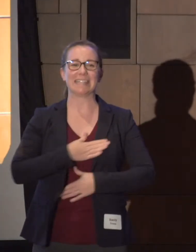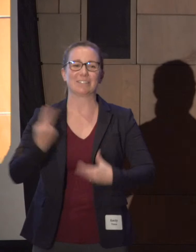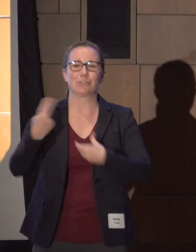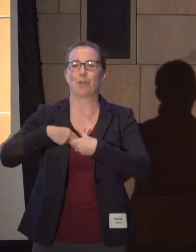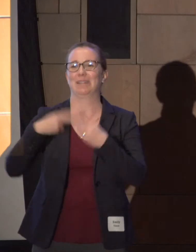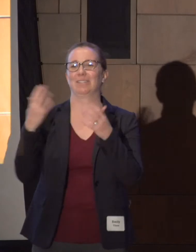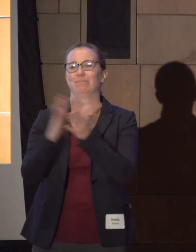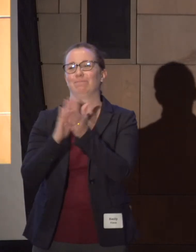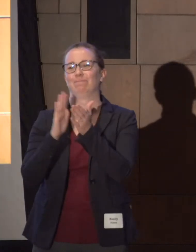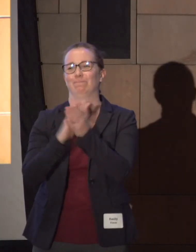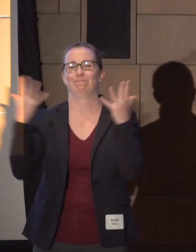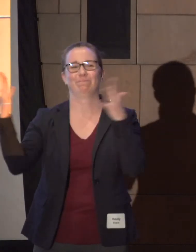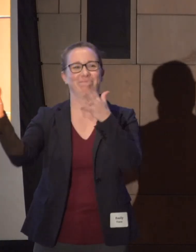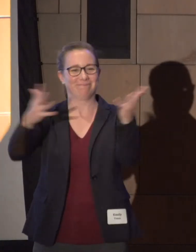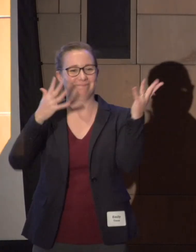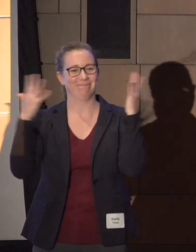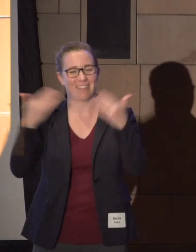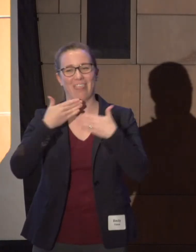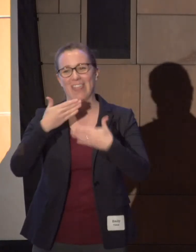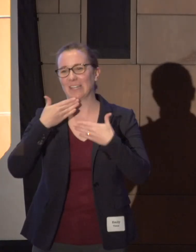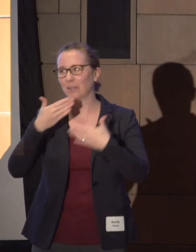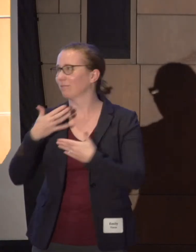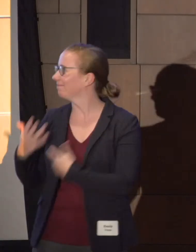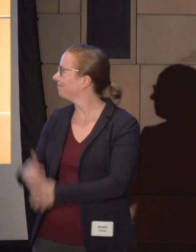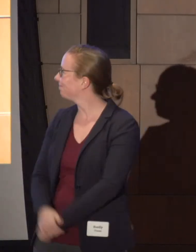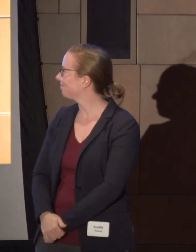applause to say thank you.